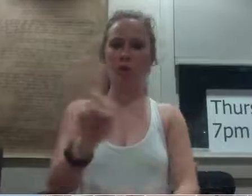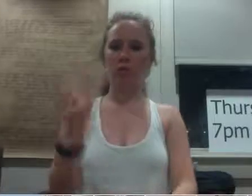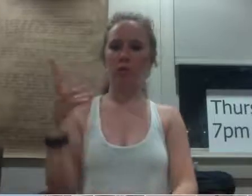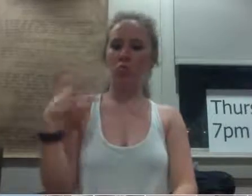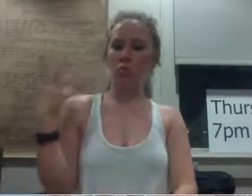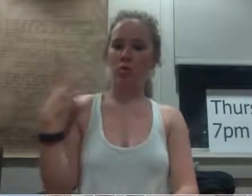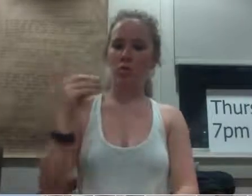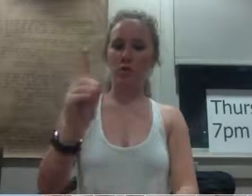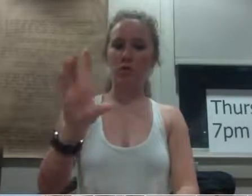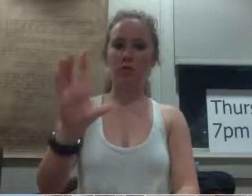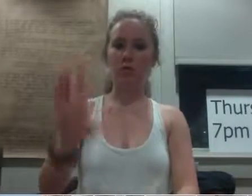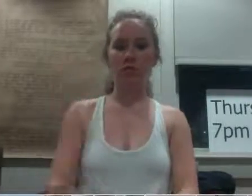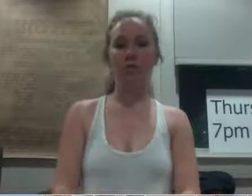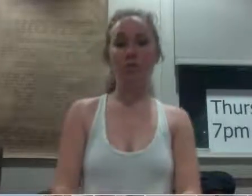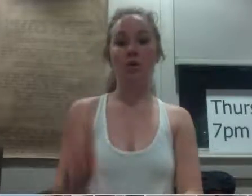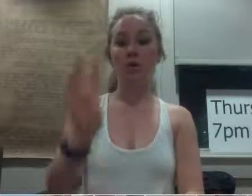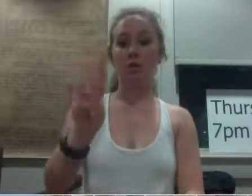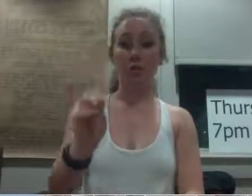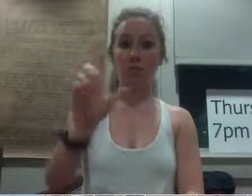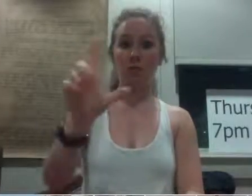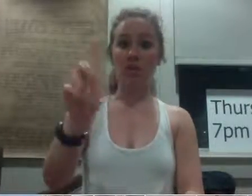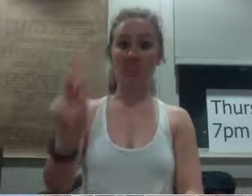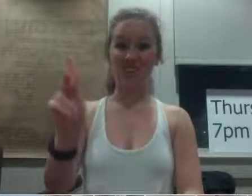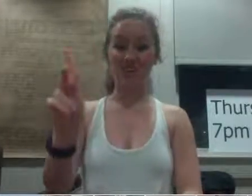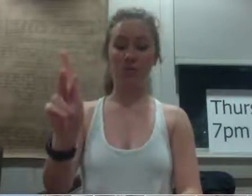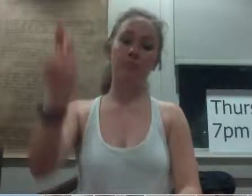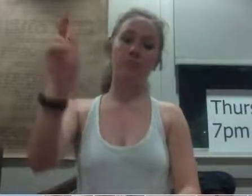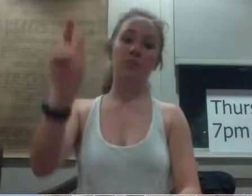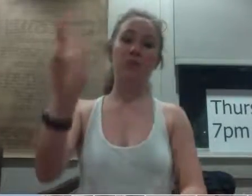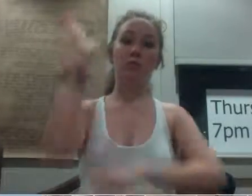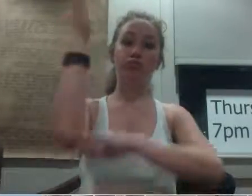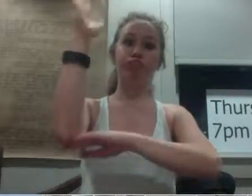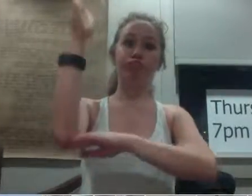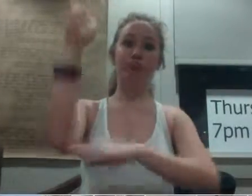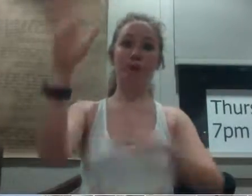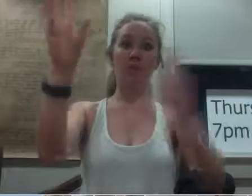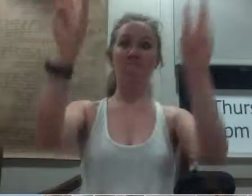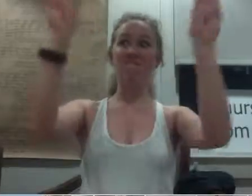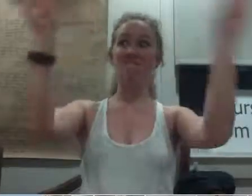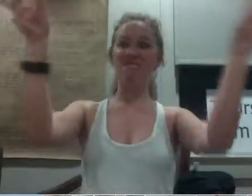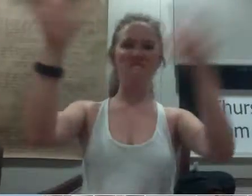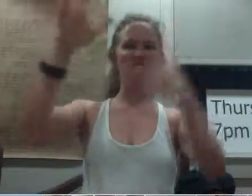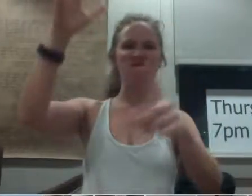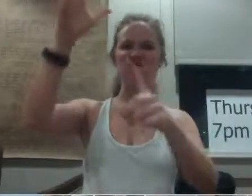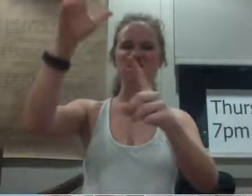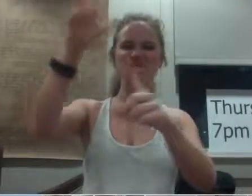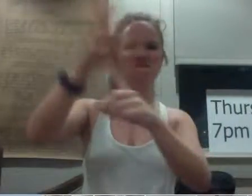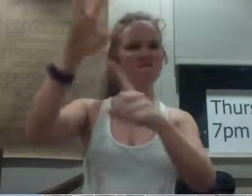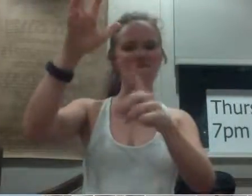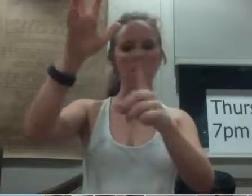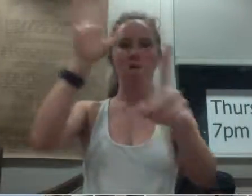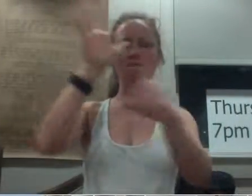And in 1963, there was a very big protest in Washington, D.C., where Martin Luther King gave his famous